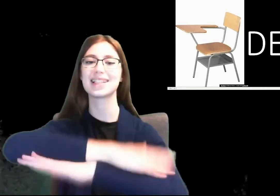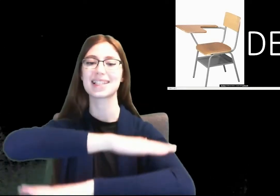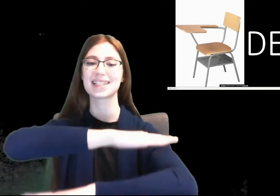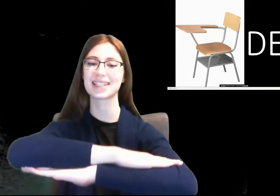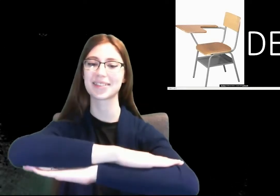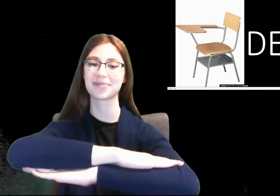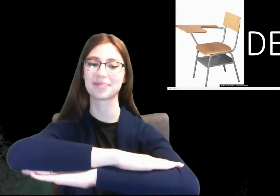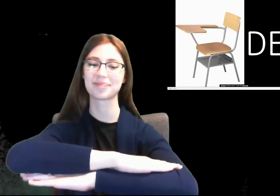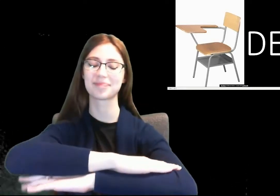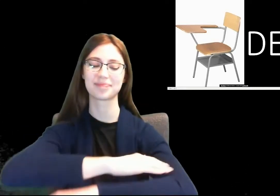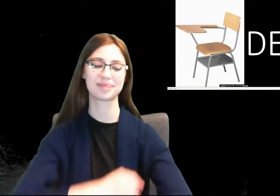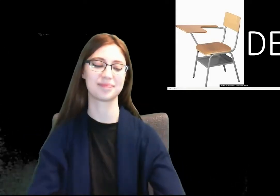Desk.